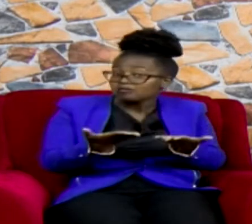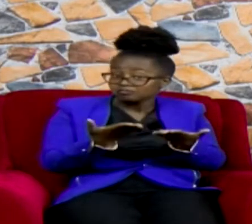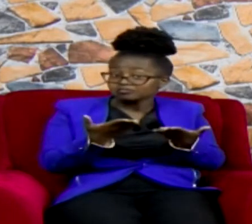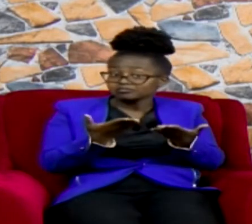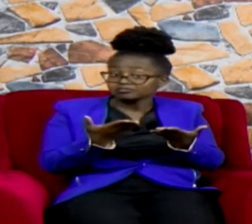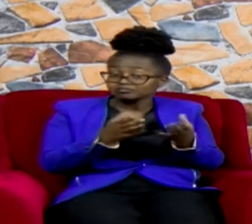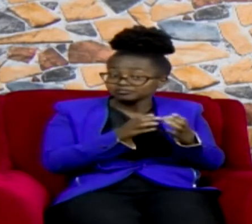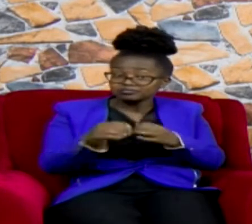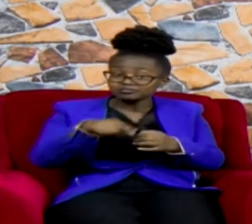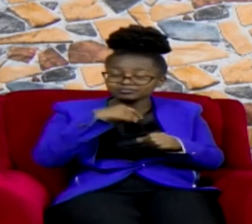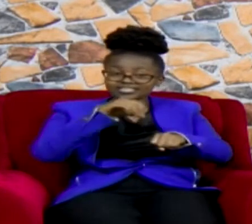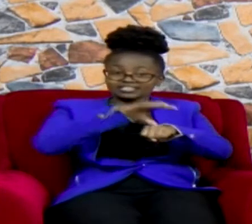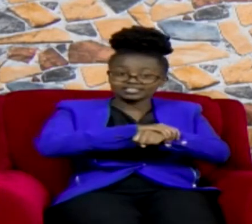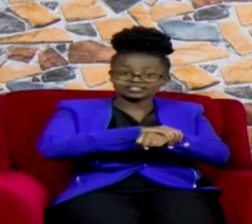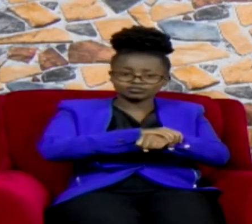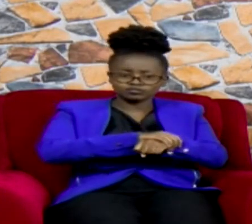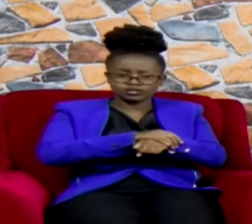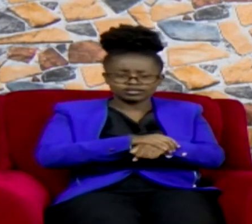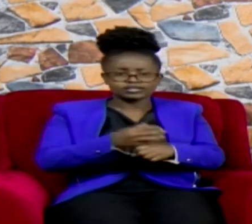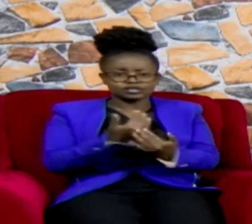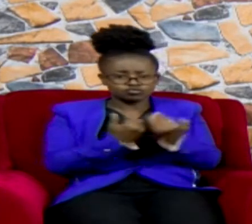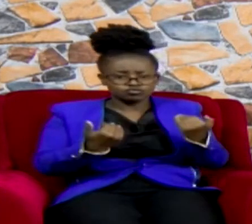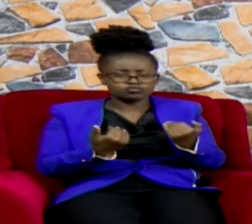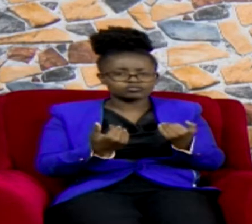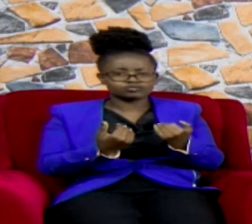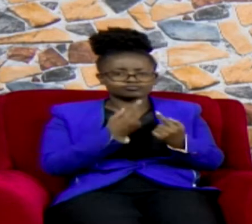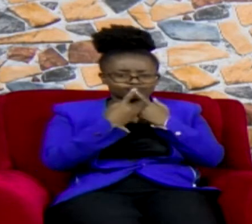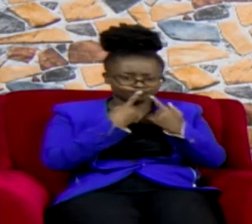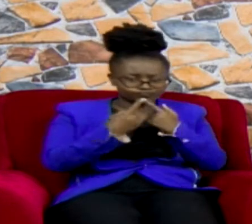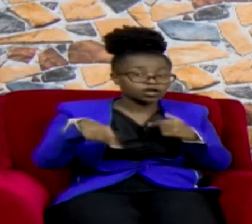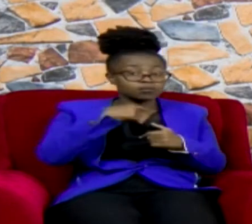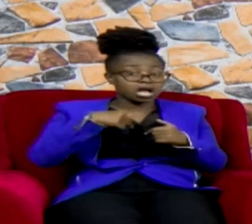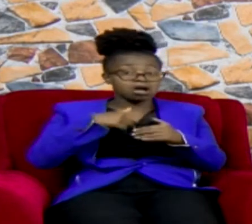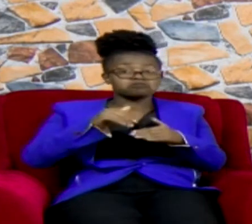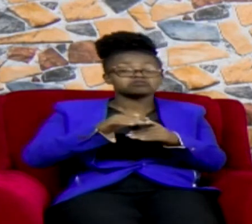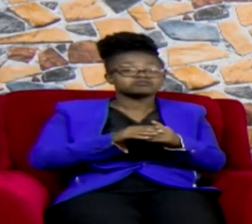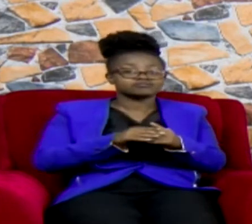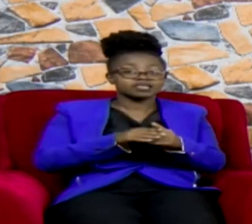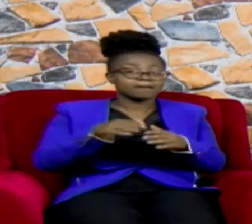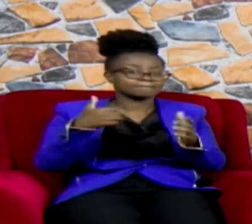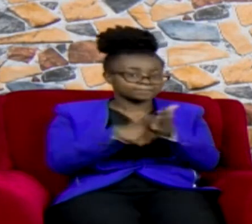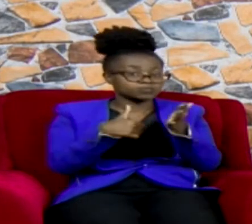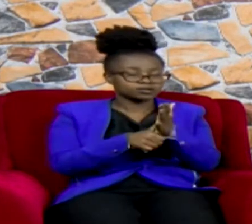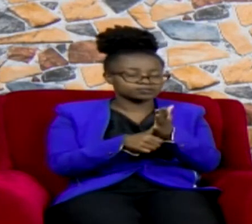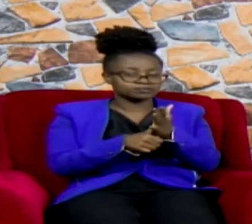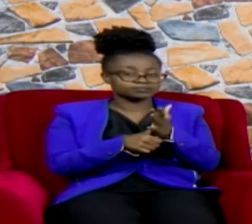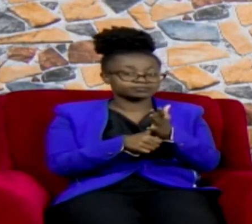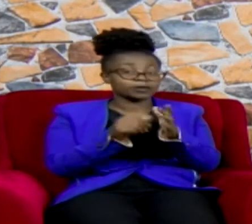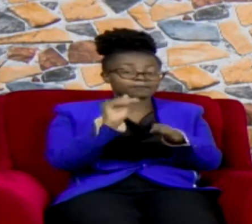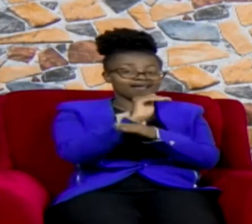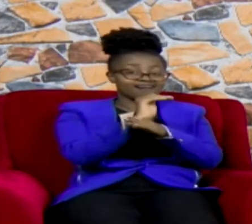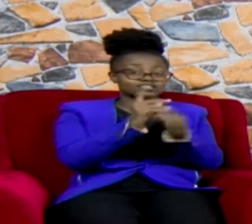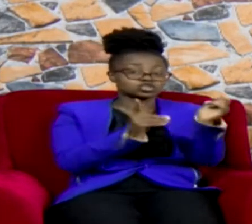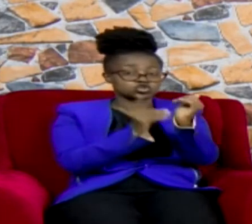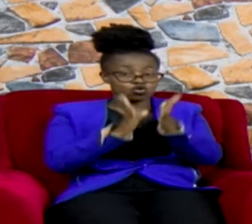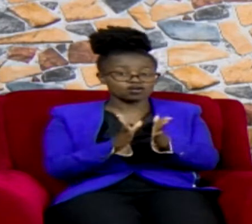do we get children to start talking? Because I know we have the delayed milestones that come. So I'll ask Daktari